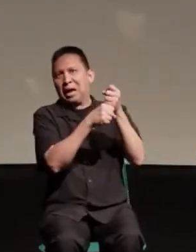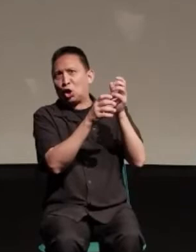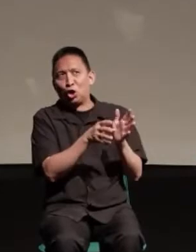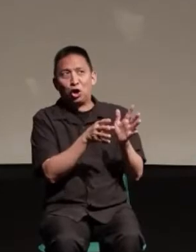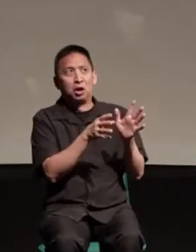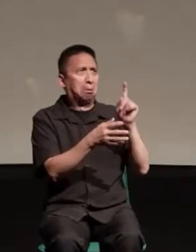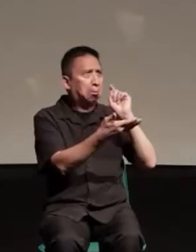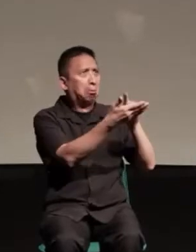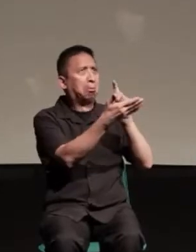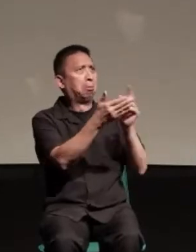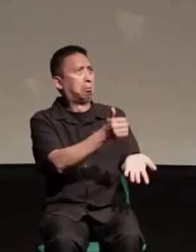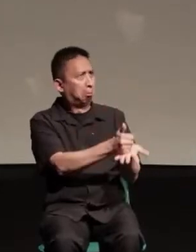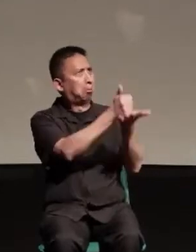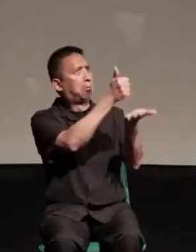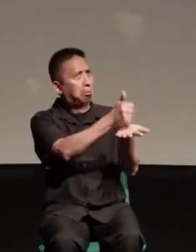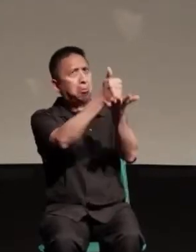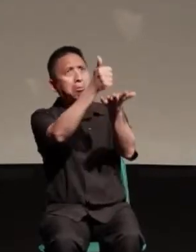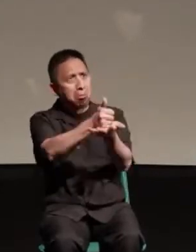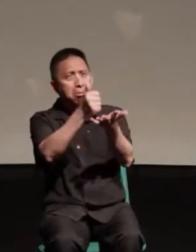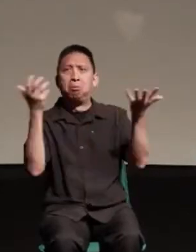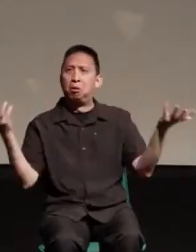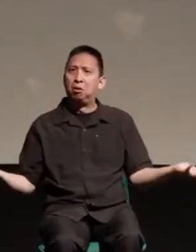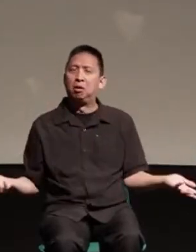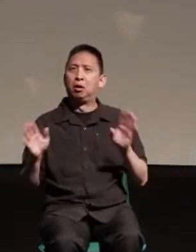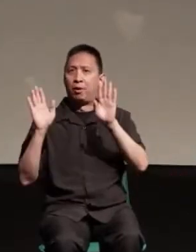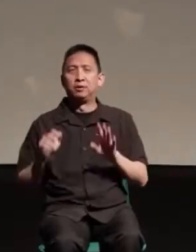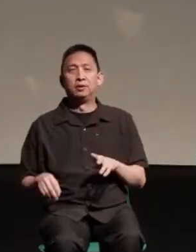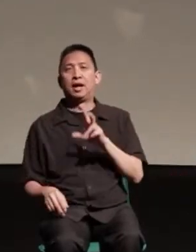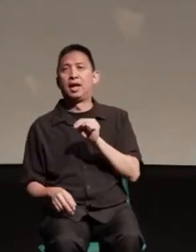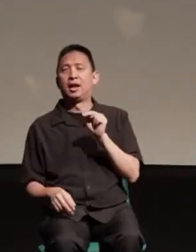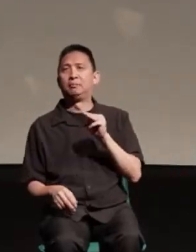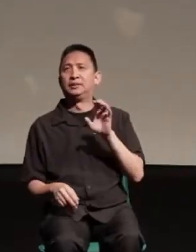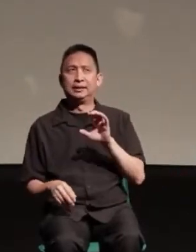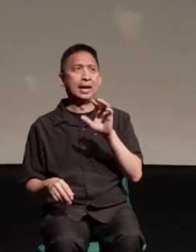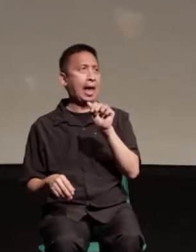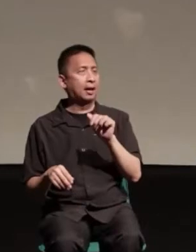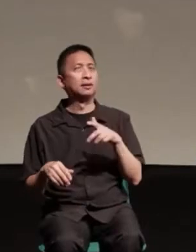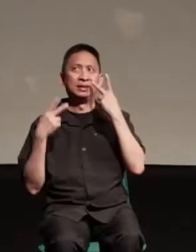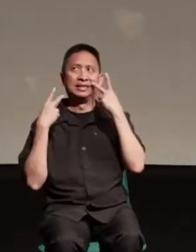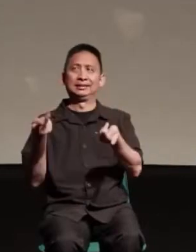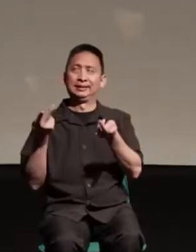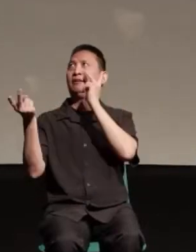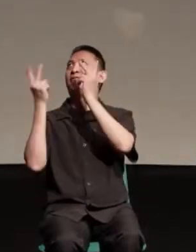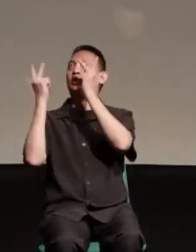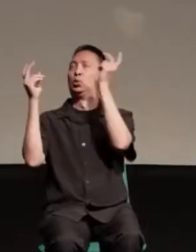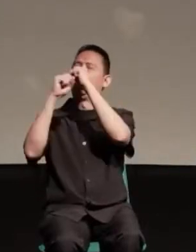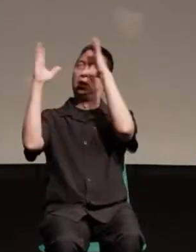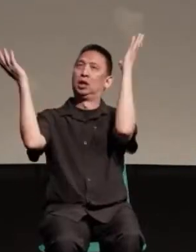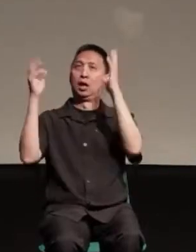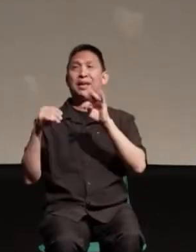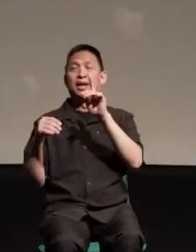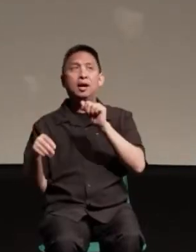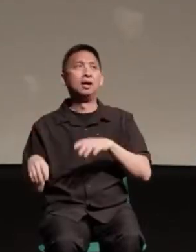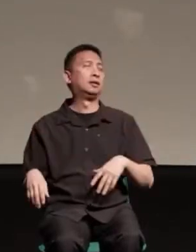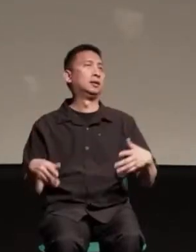CAM, the Center for Asian American Media, also have a great program. Vision Maker Media and Pacific Islanders of Communication